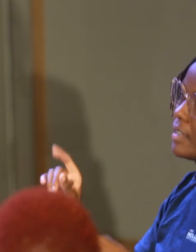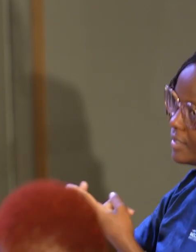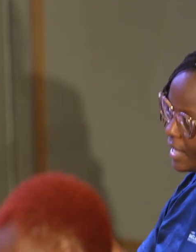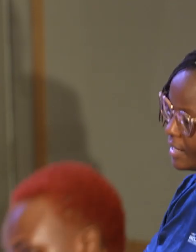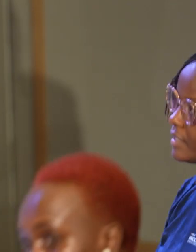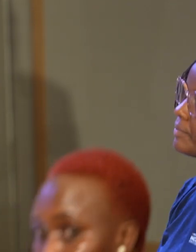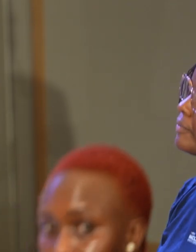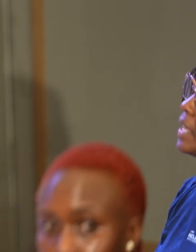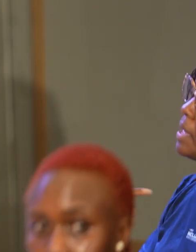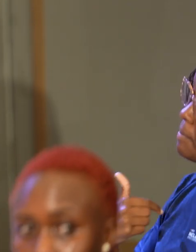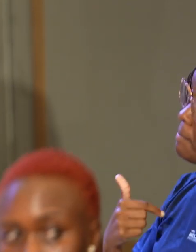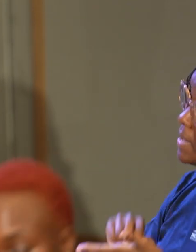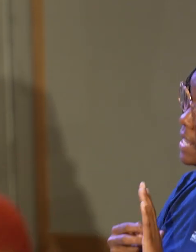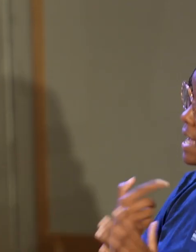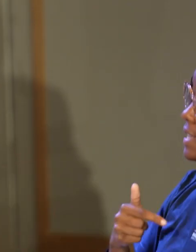So we have 2 more to go,